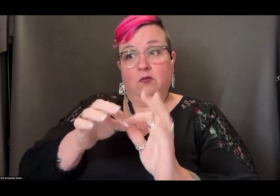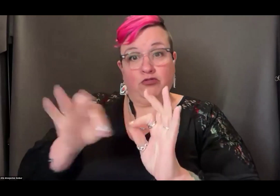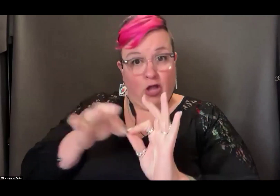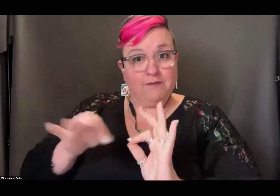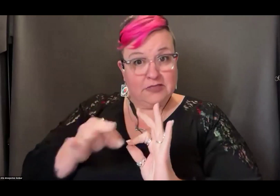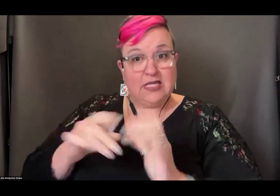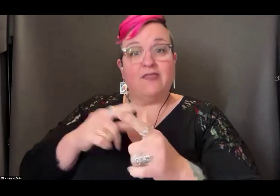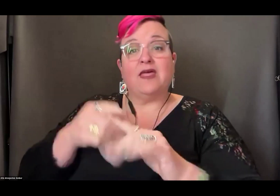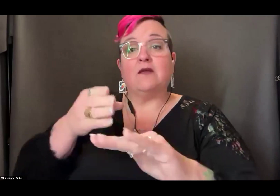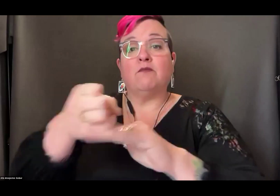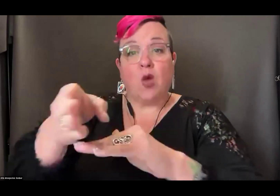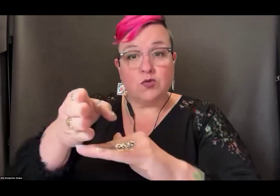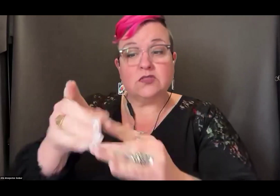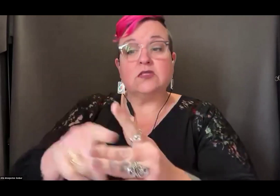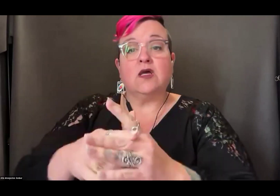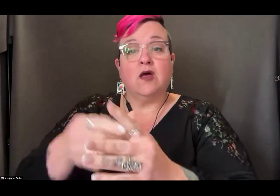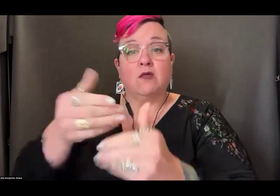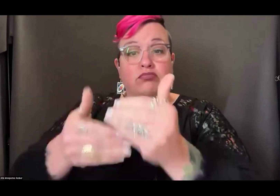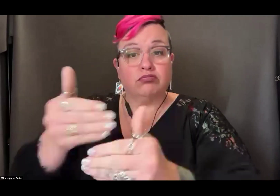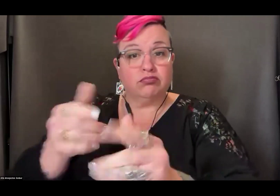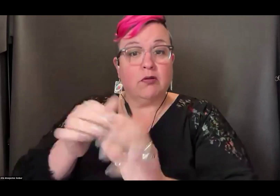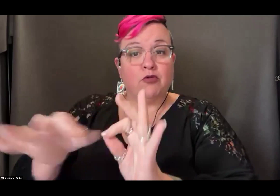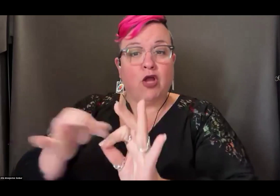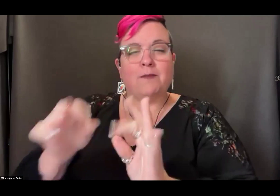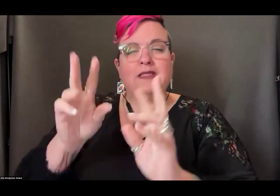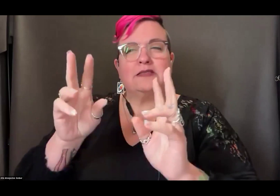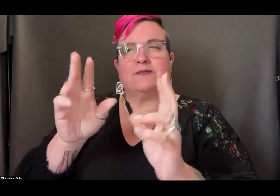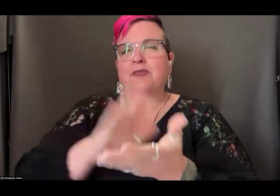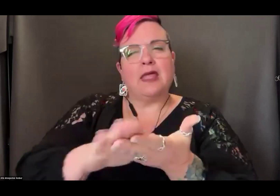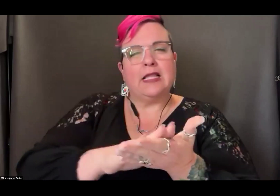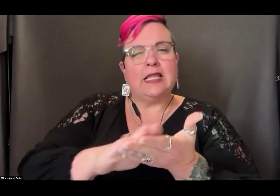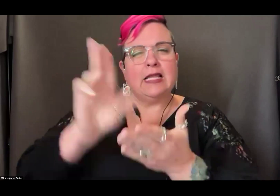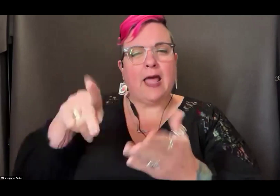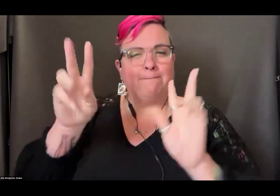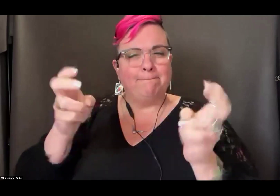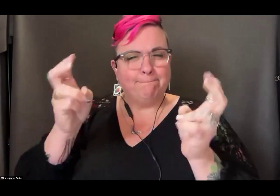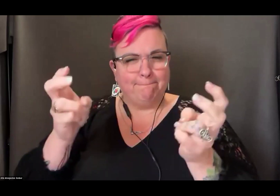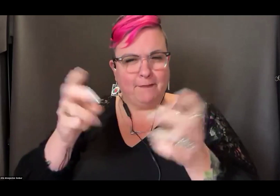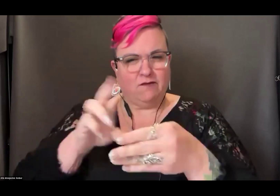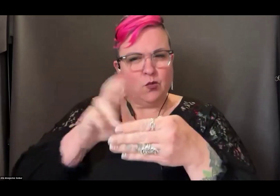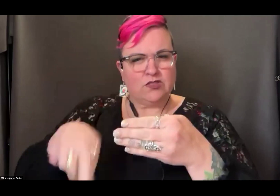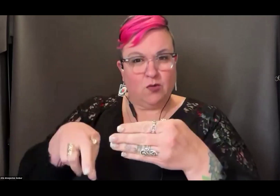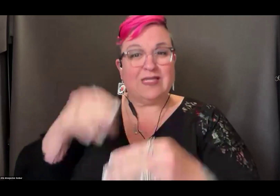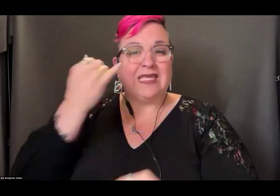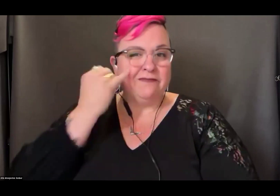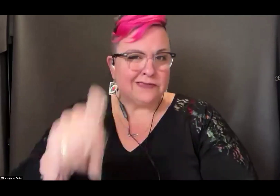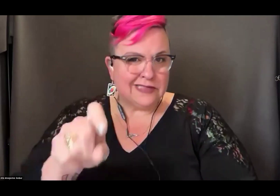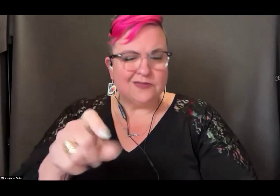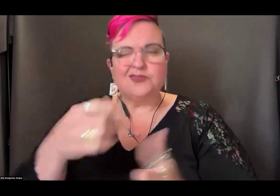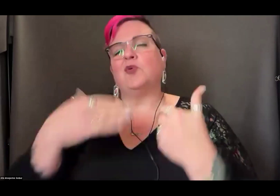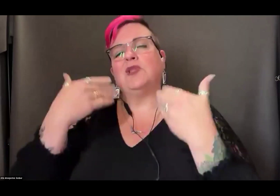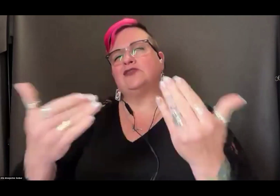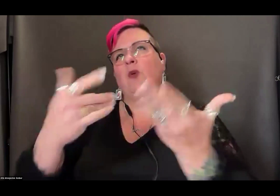then any post prompt is the cleaning up um, of the results if there's needed. So let's talk